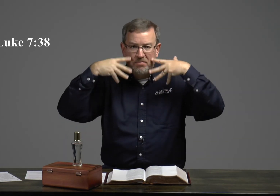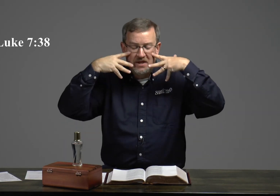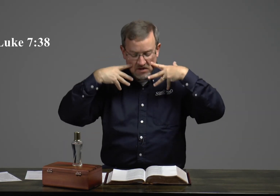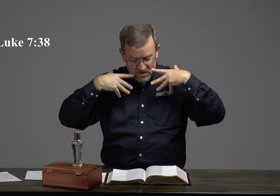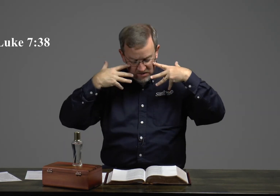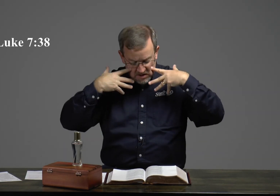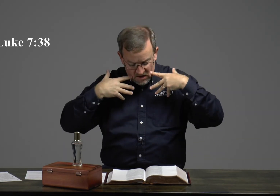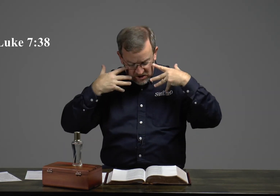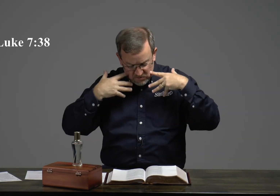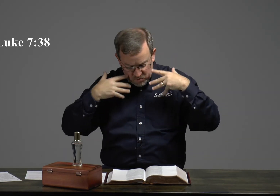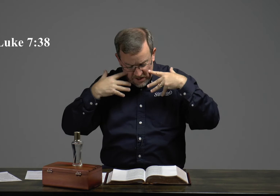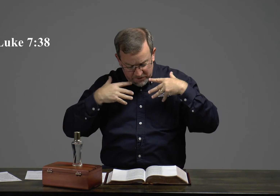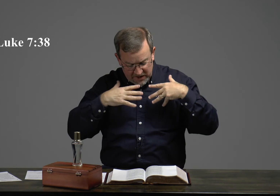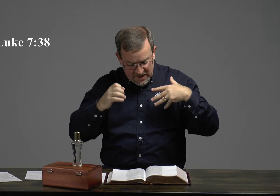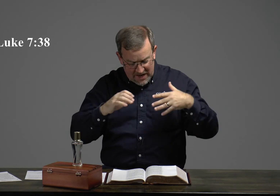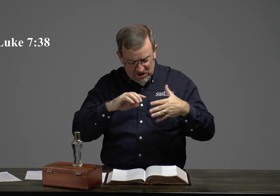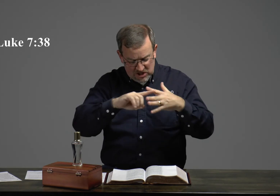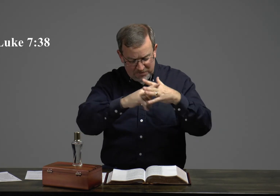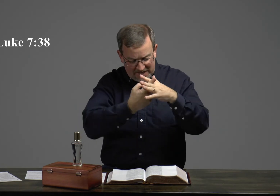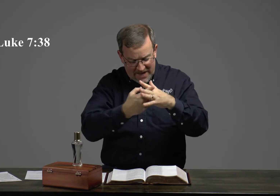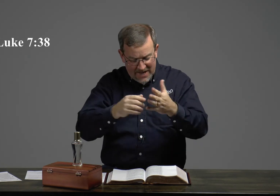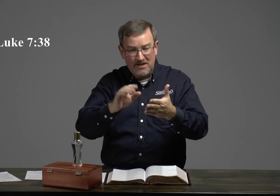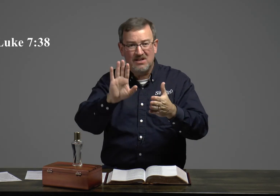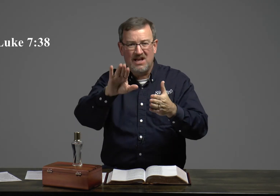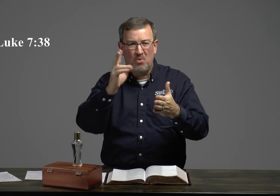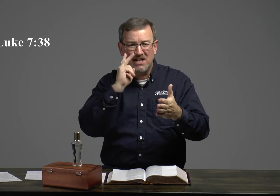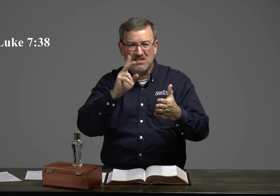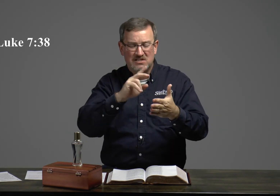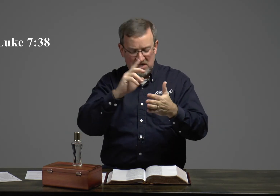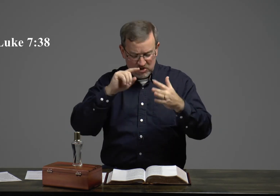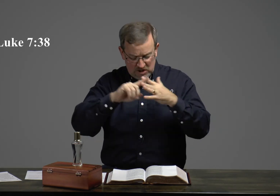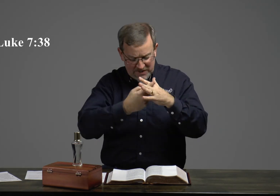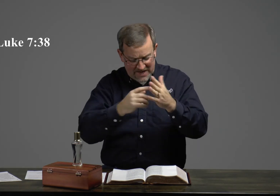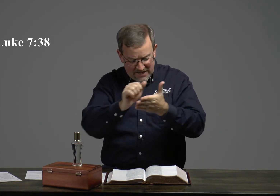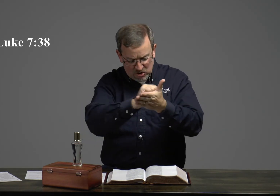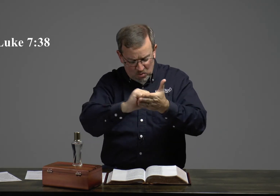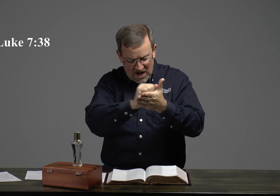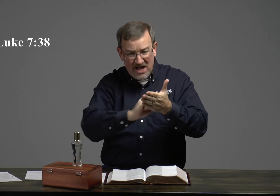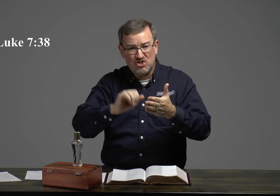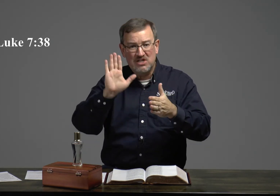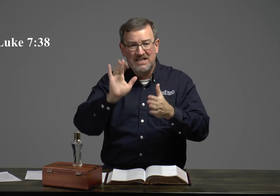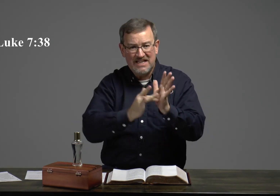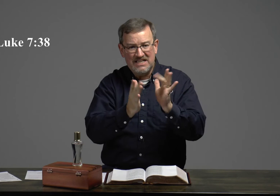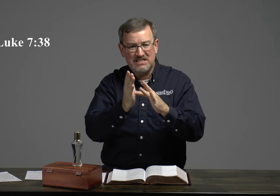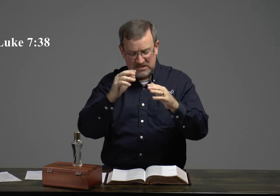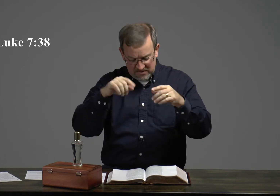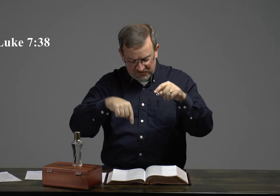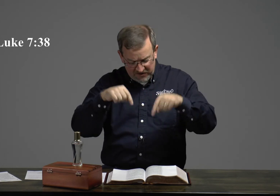Weeping. She was weeping. And she began, now watch this, she began to wash his